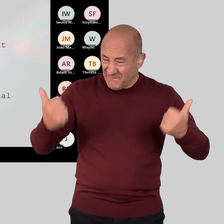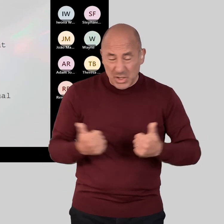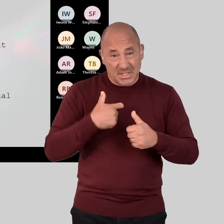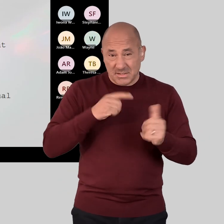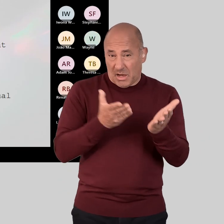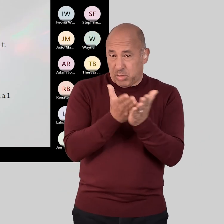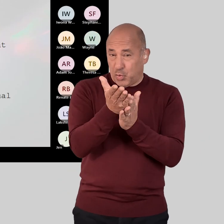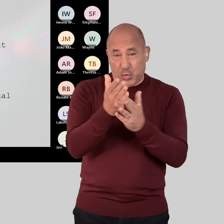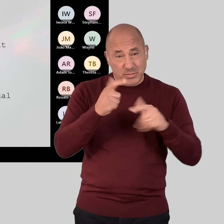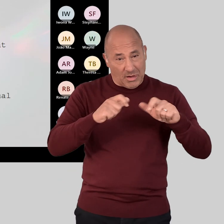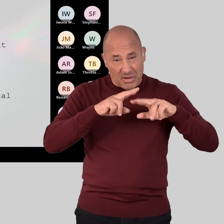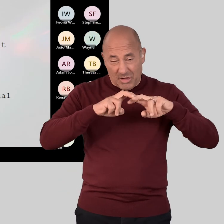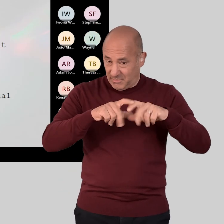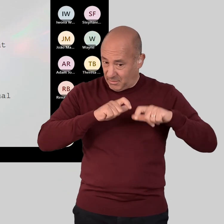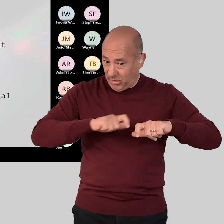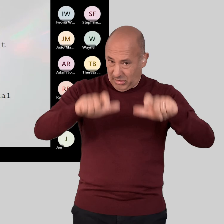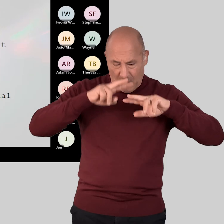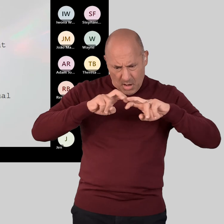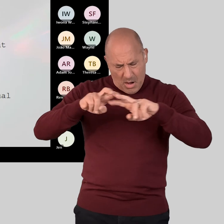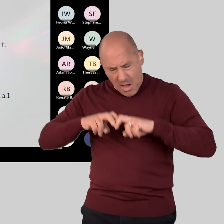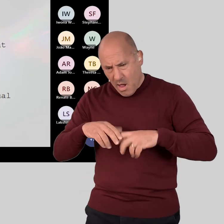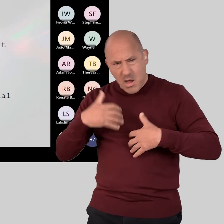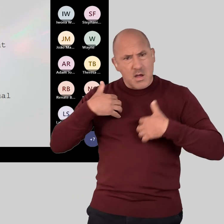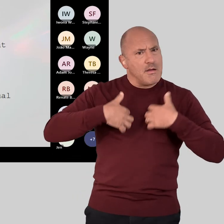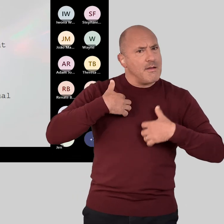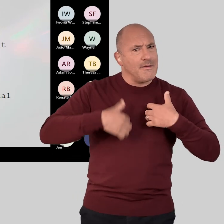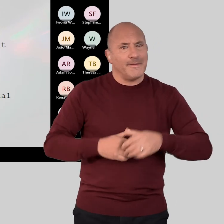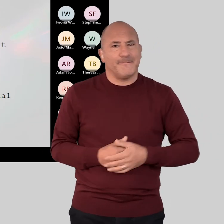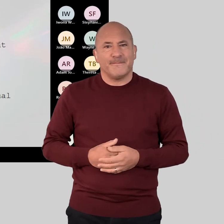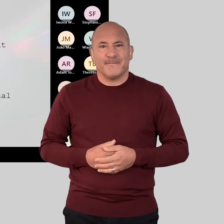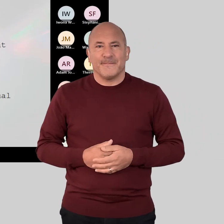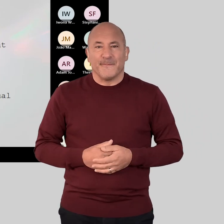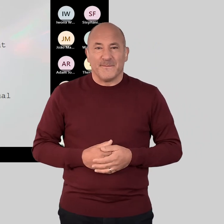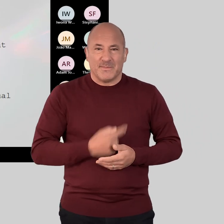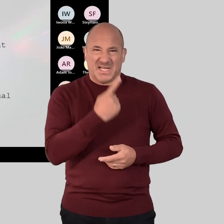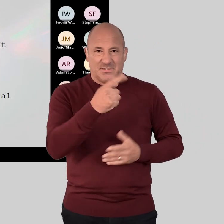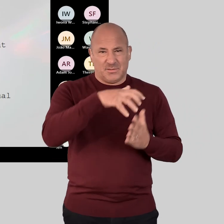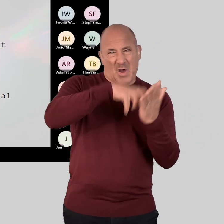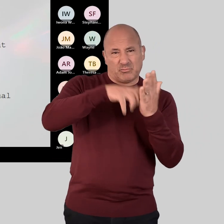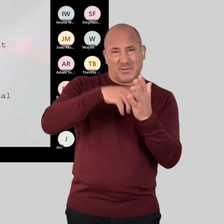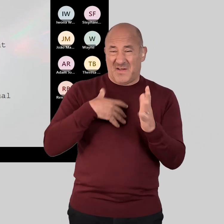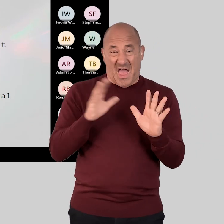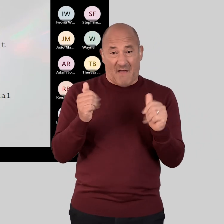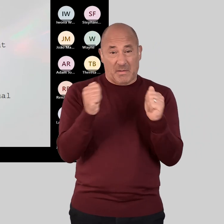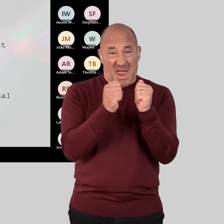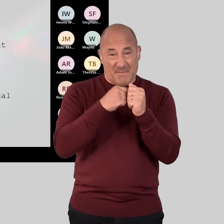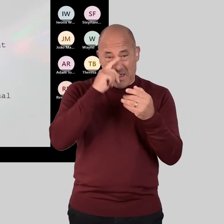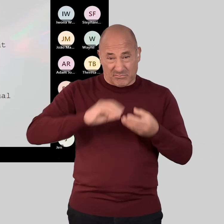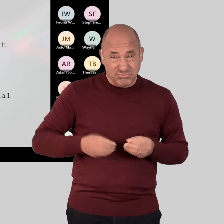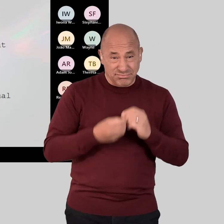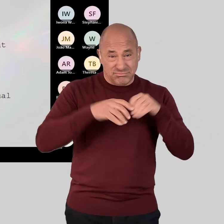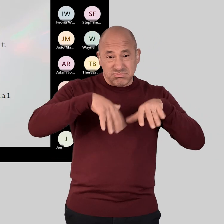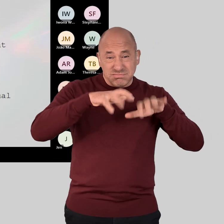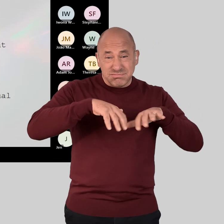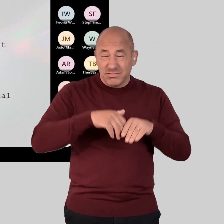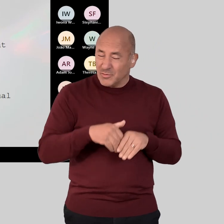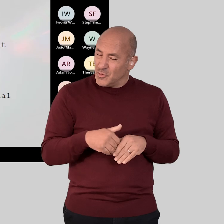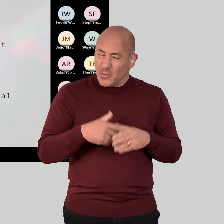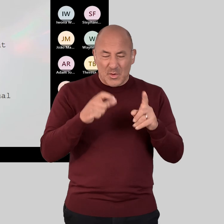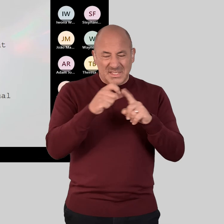has been really fascinating, and we're still very much in the middle of it. It's really ongoing. I feel like there's sort of a paper in